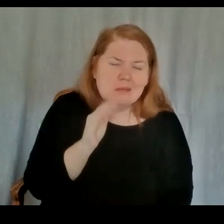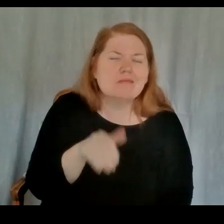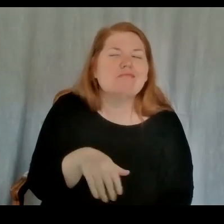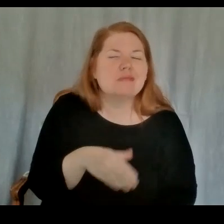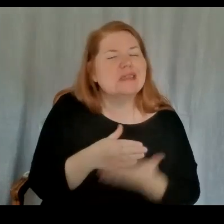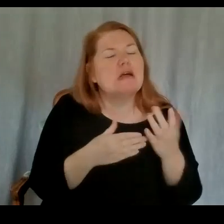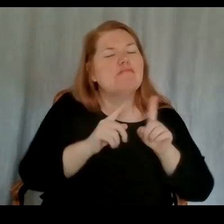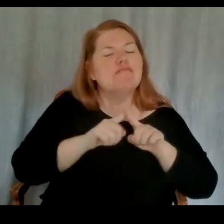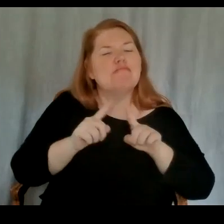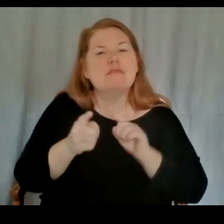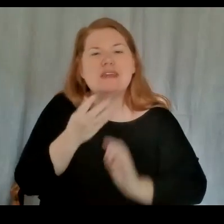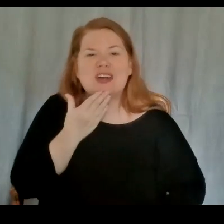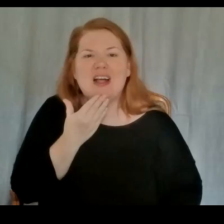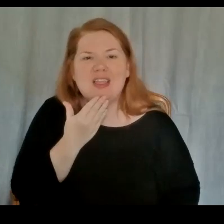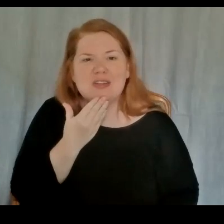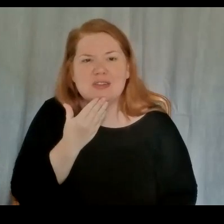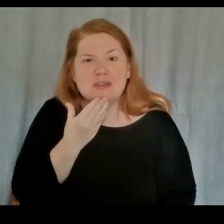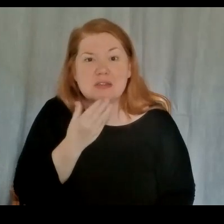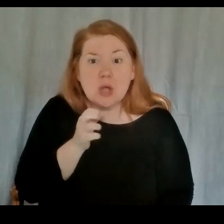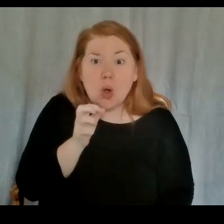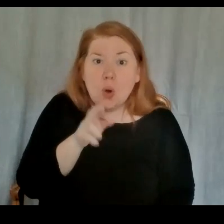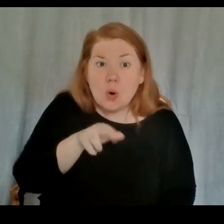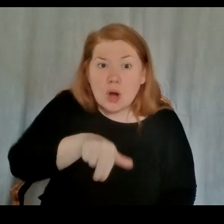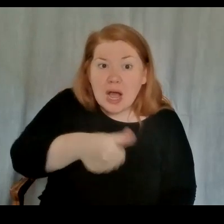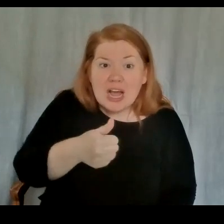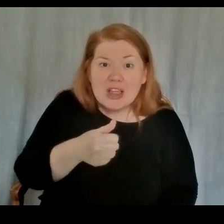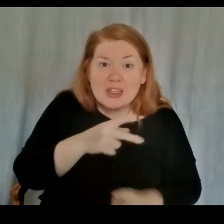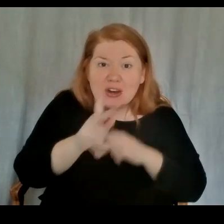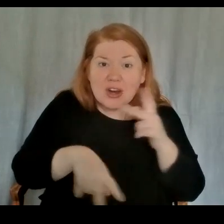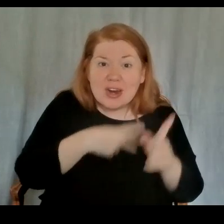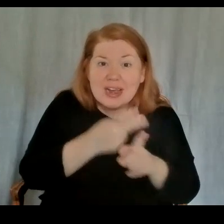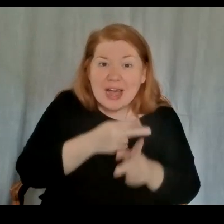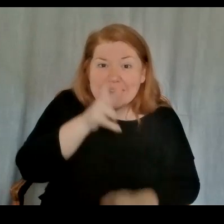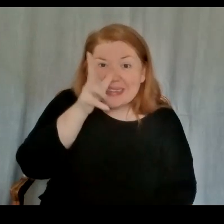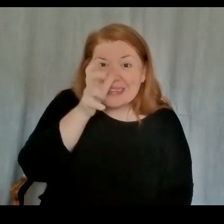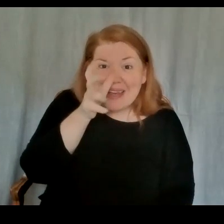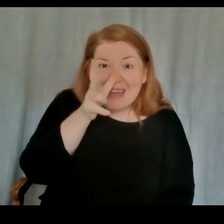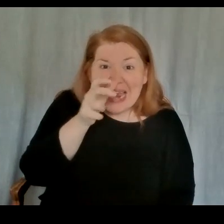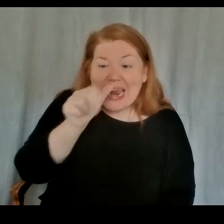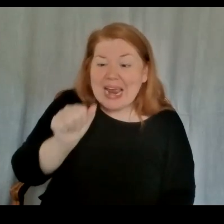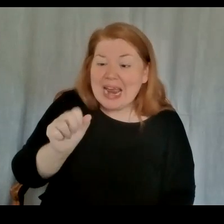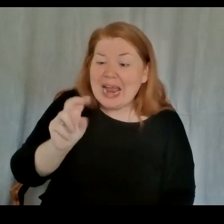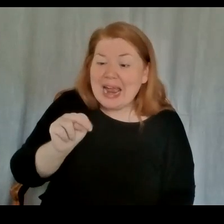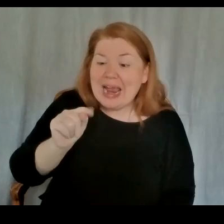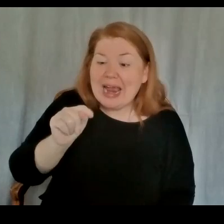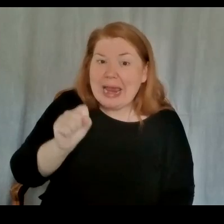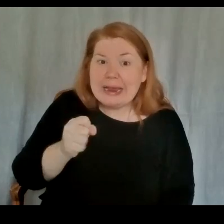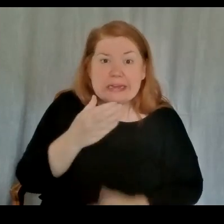Ooh, you can find all kinds of ants almost anywhere. Yellow